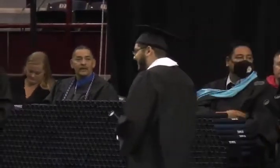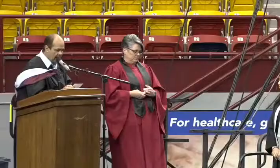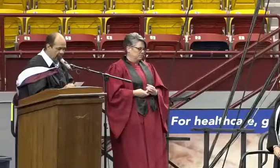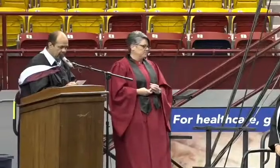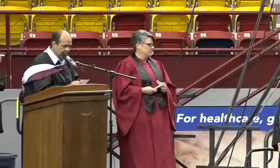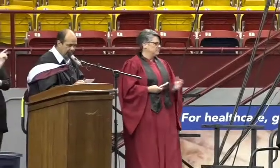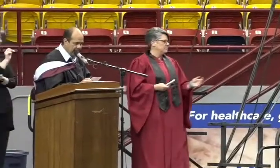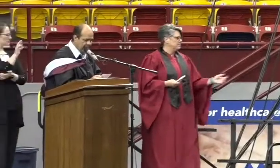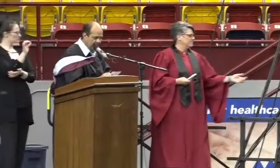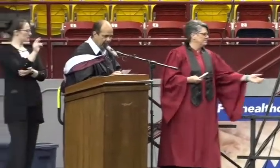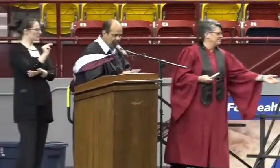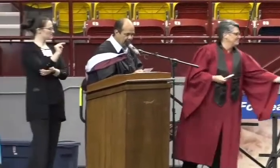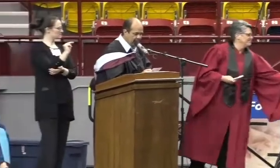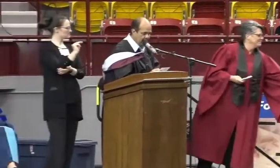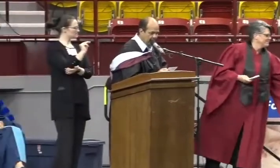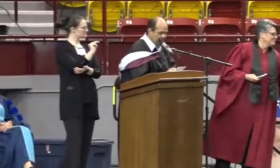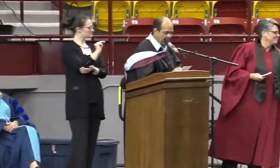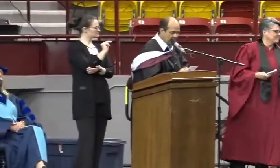Lynn Tran,